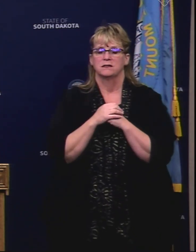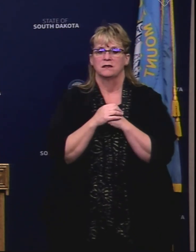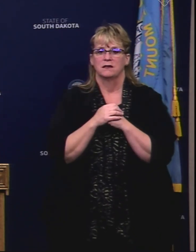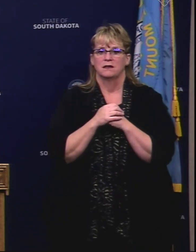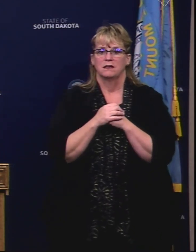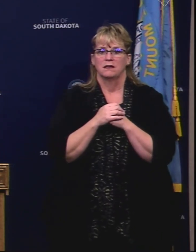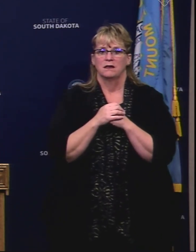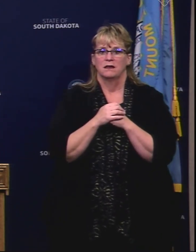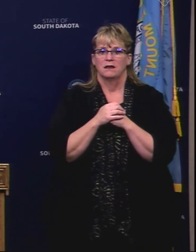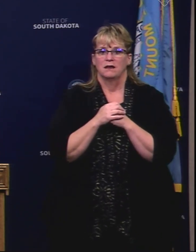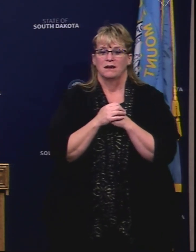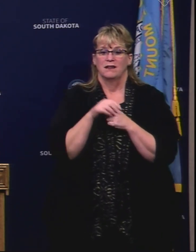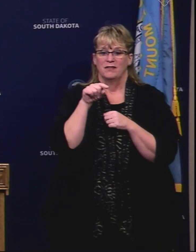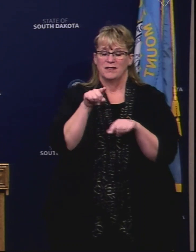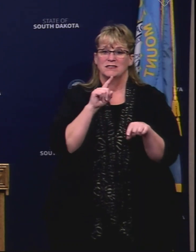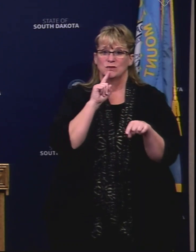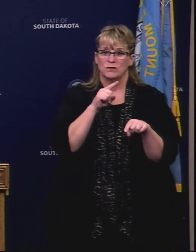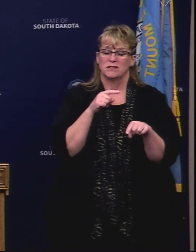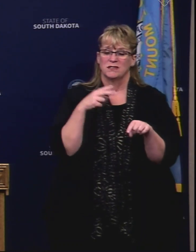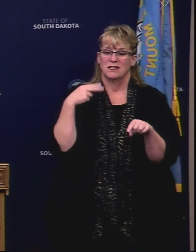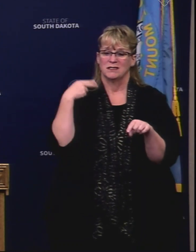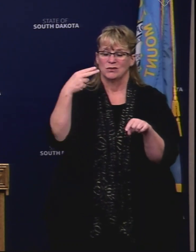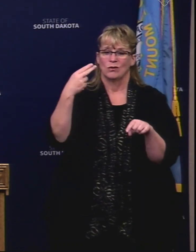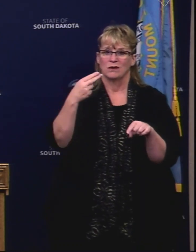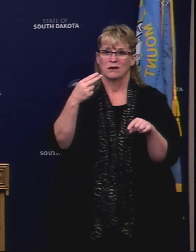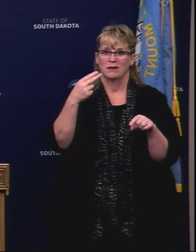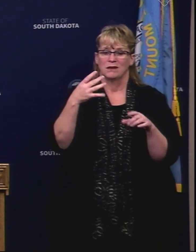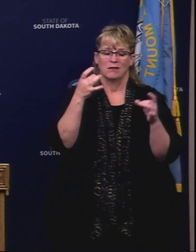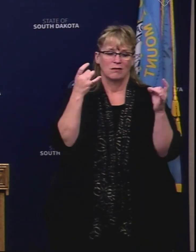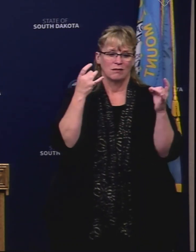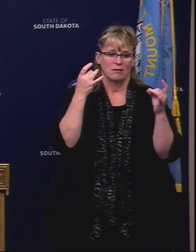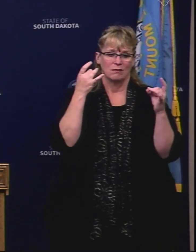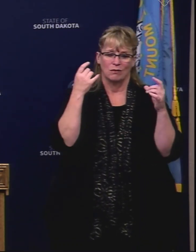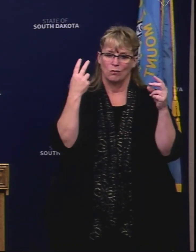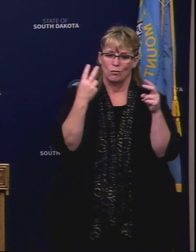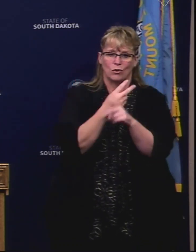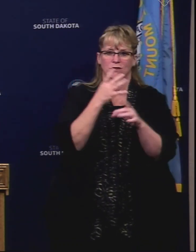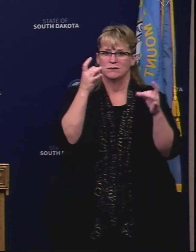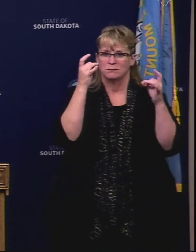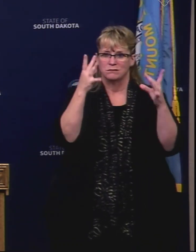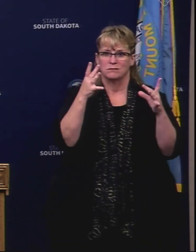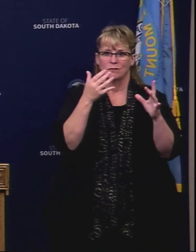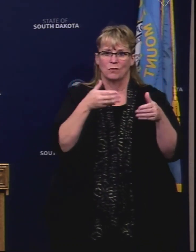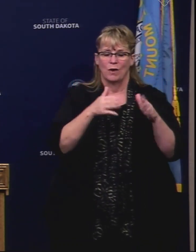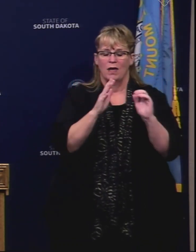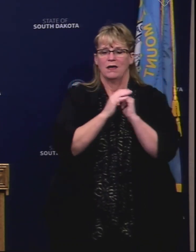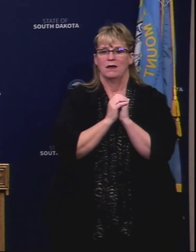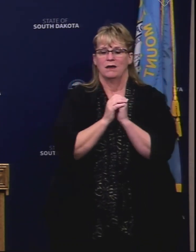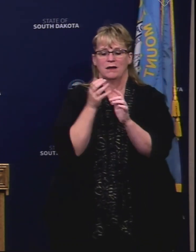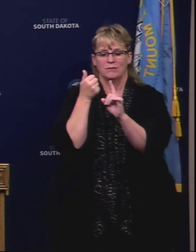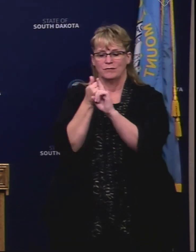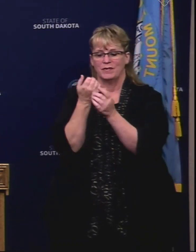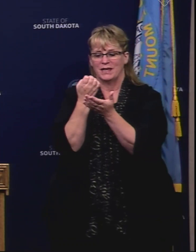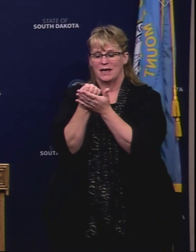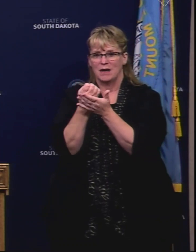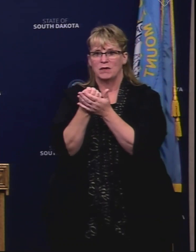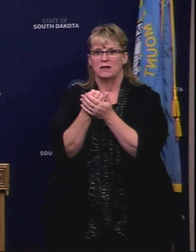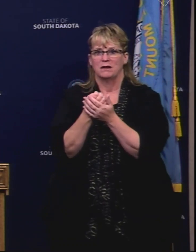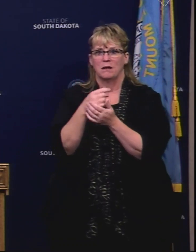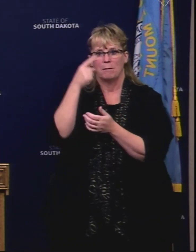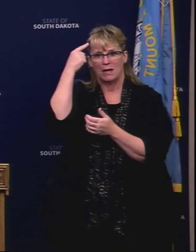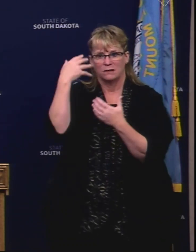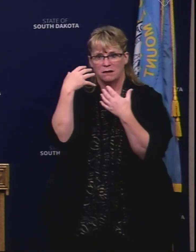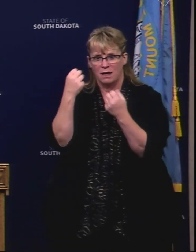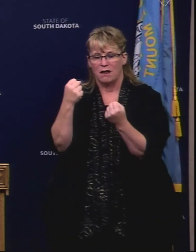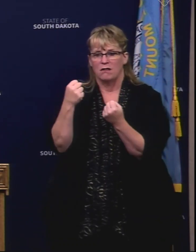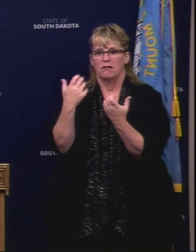are historic in the worst way. They impact our health, our economy, our mental health, and create lots of challenges. But